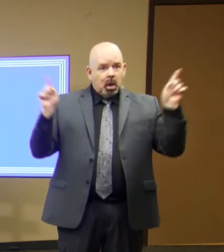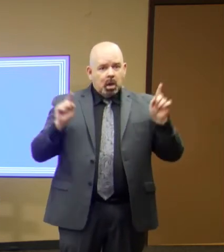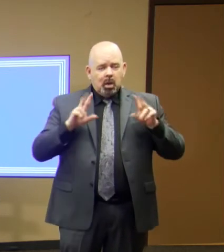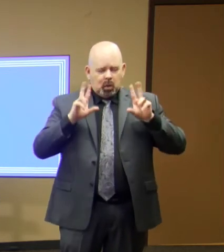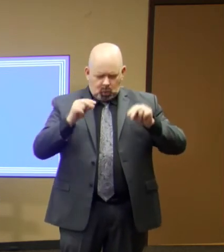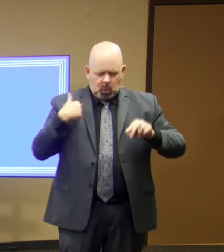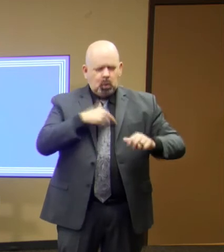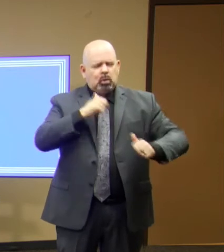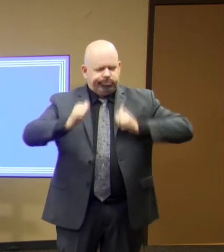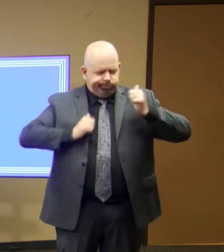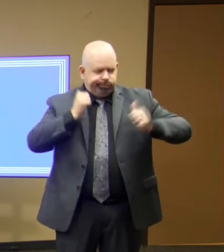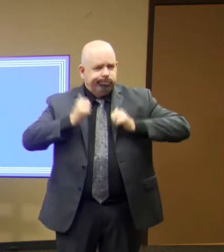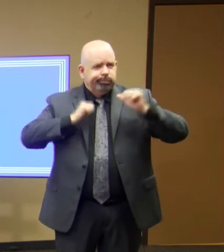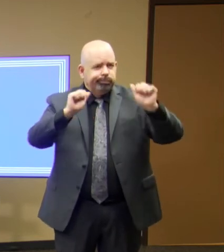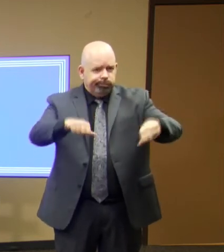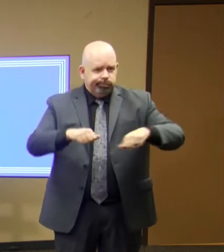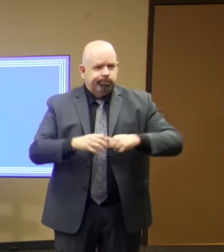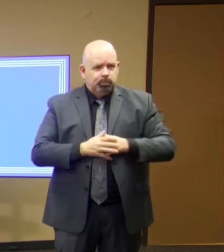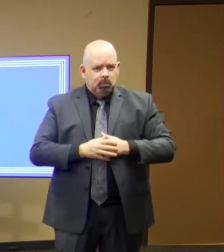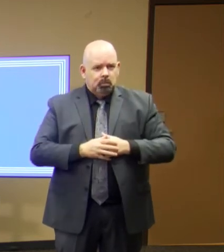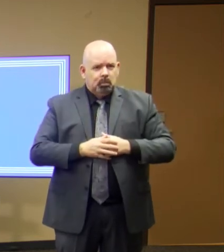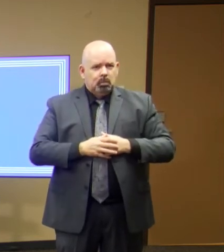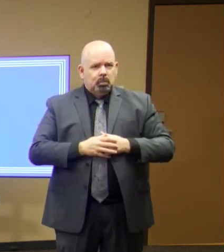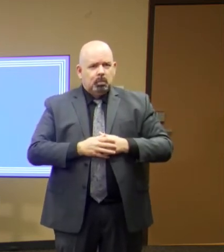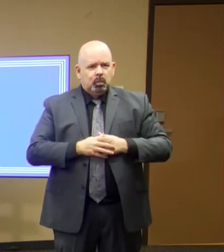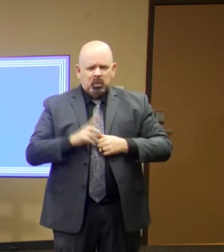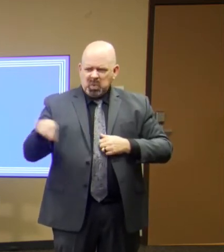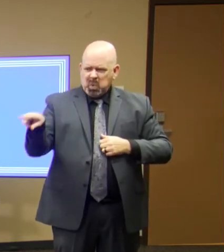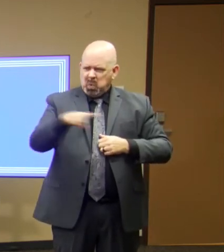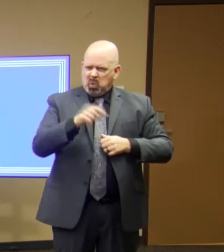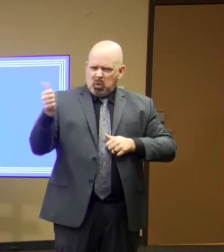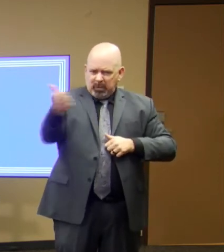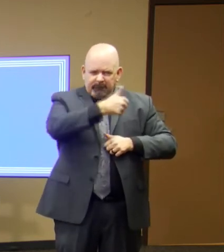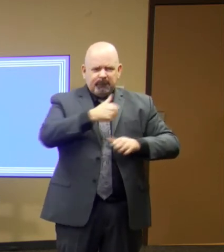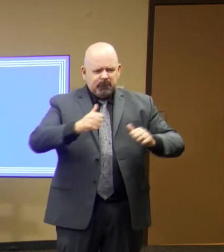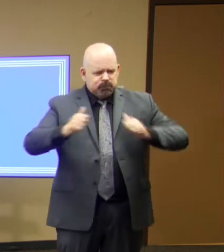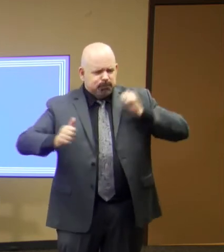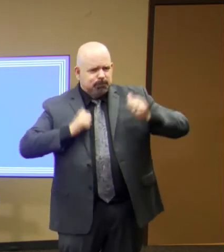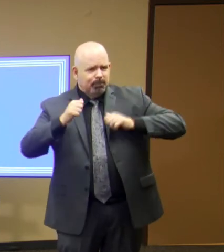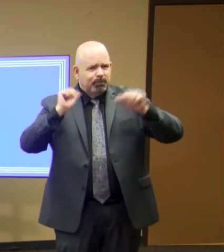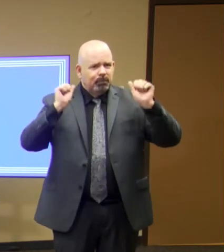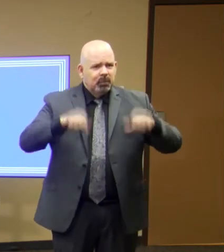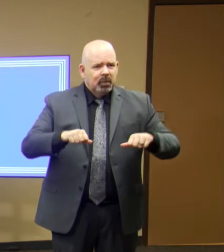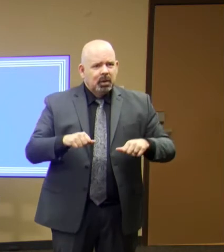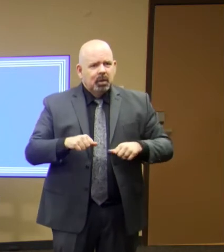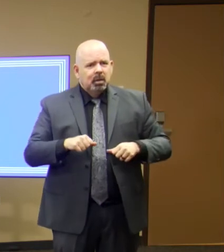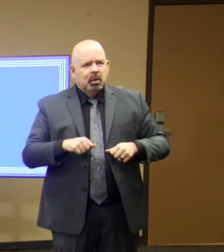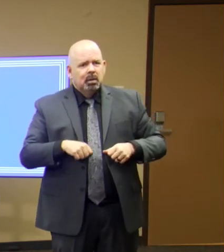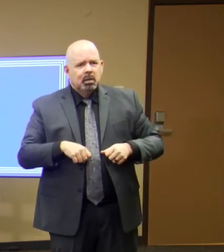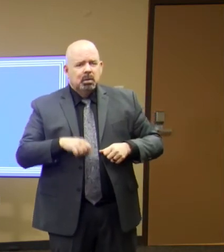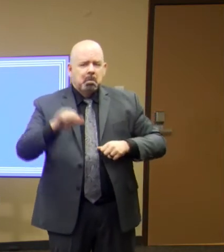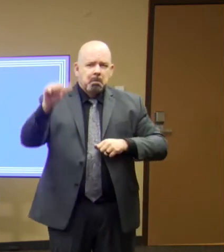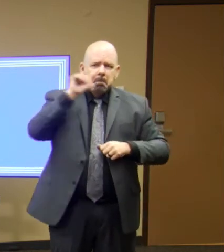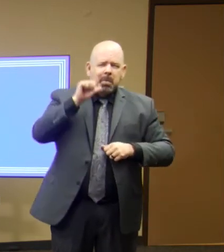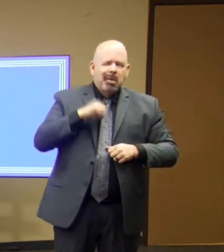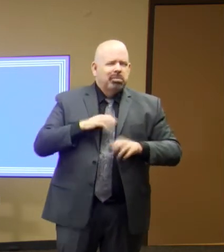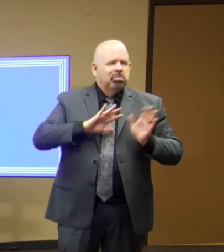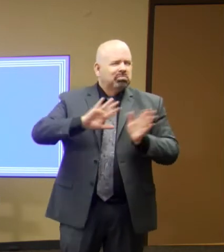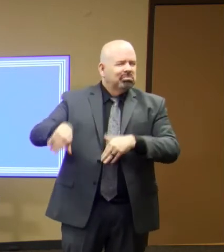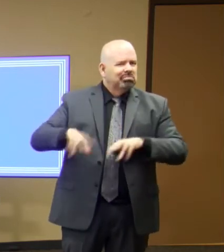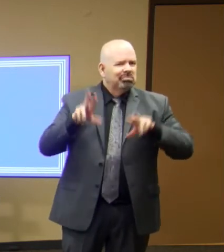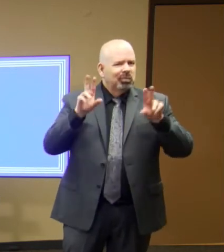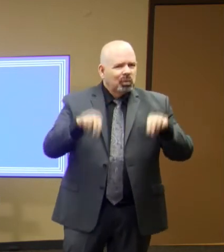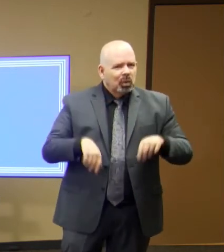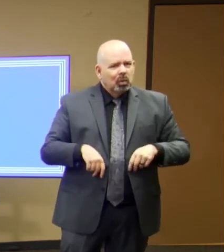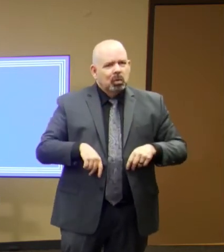decision right now, that you're going to stop going to the bar, that you're going to limit those interactions, and that's what is going to be